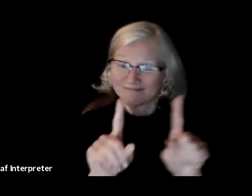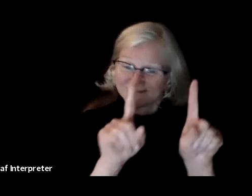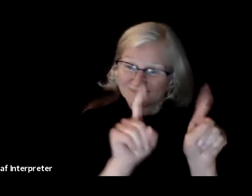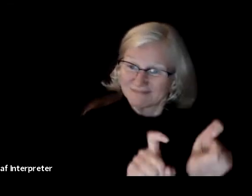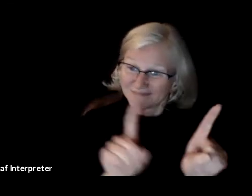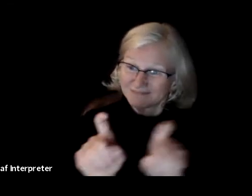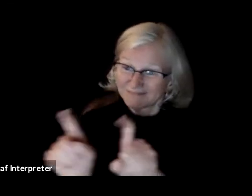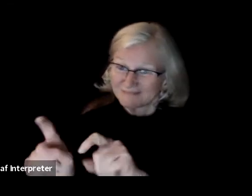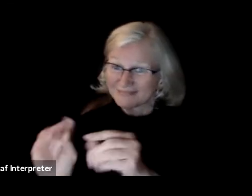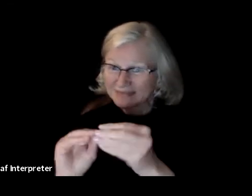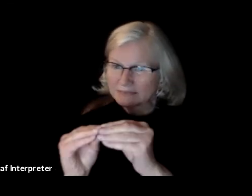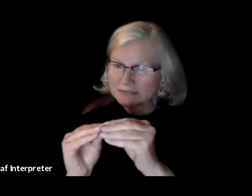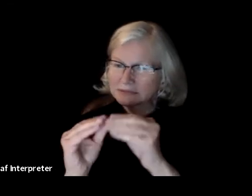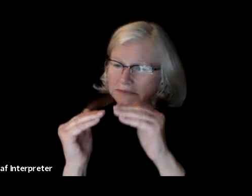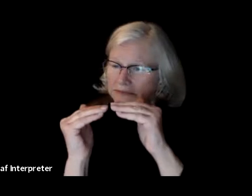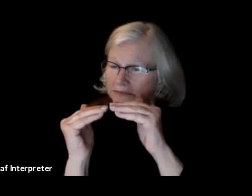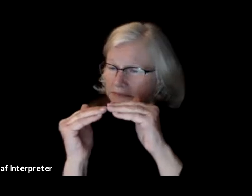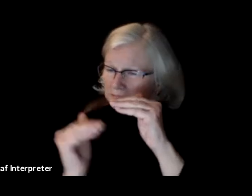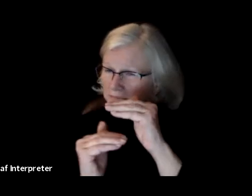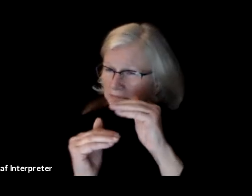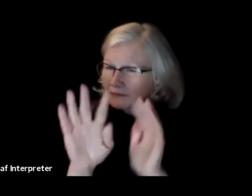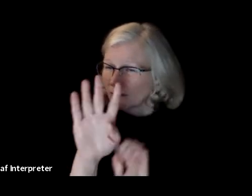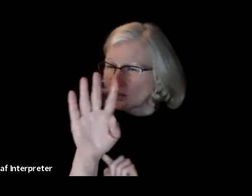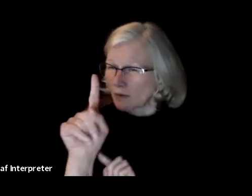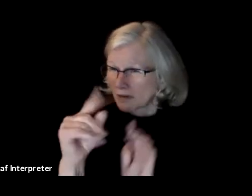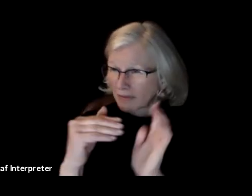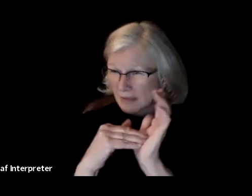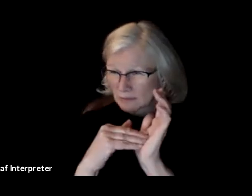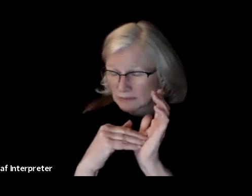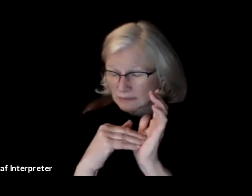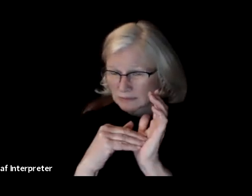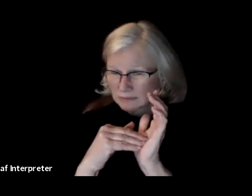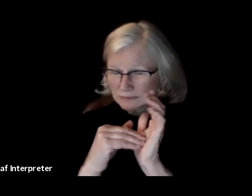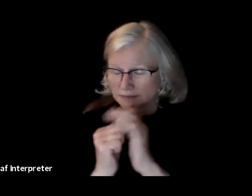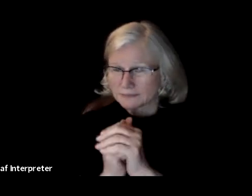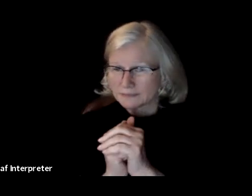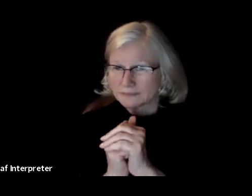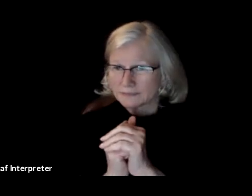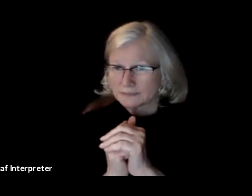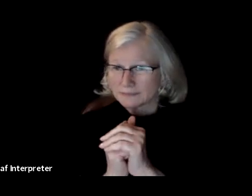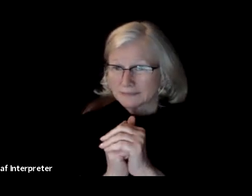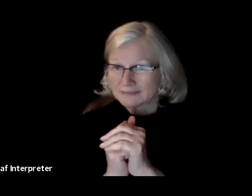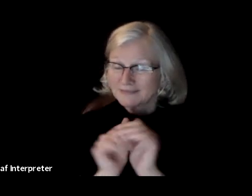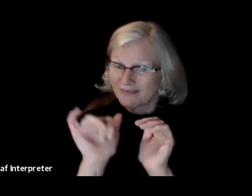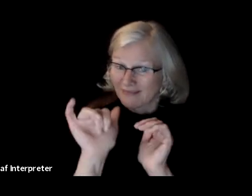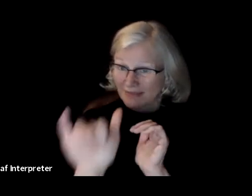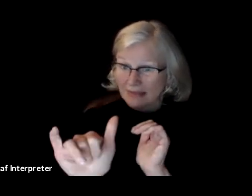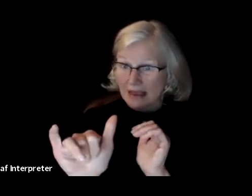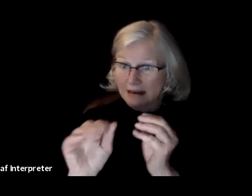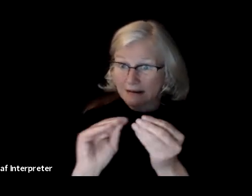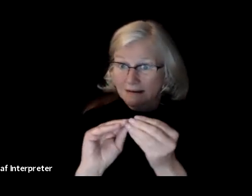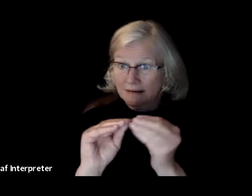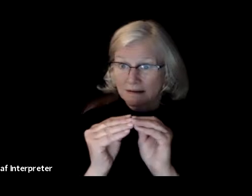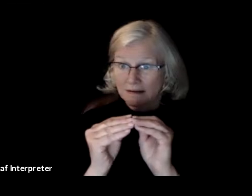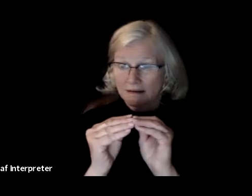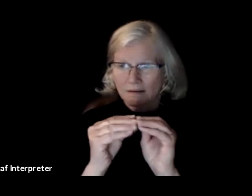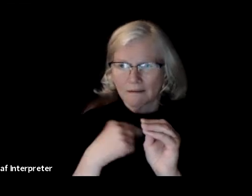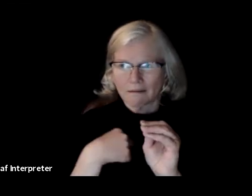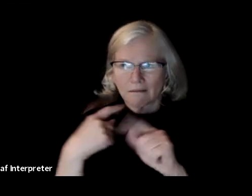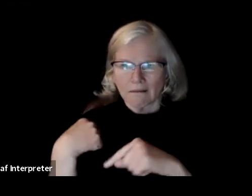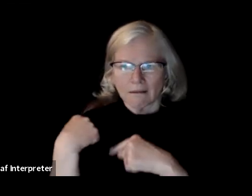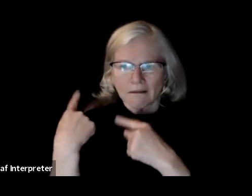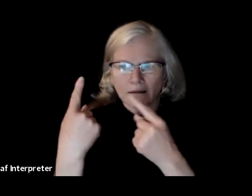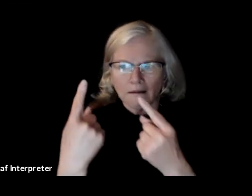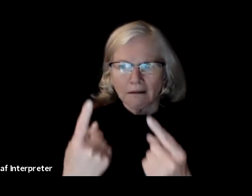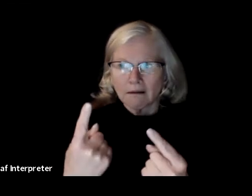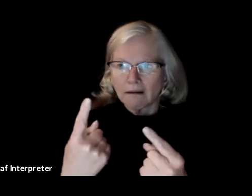lab tests processed yesterday. And that is the highest daily total we've seen since January 9th, when, as folks will